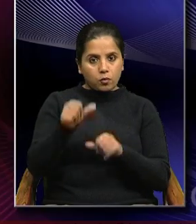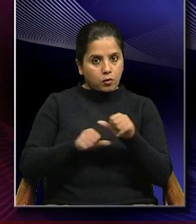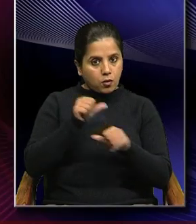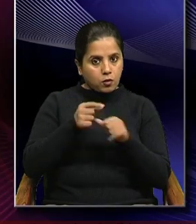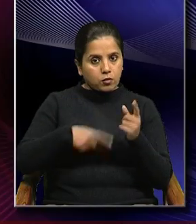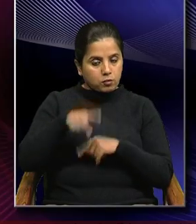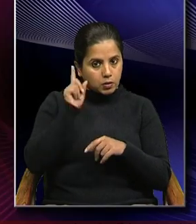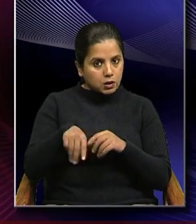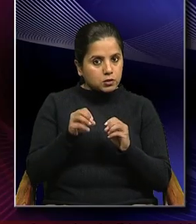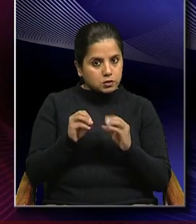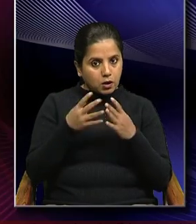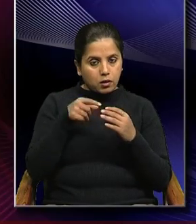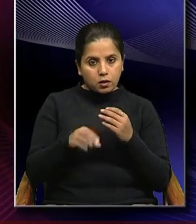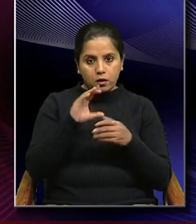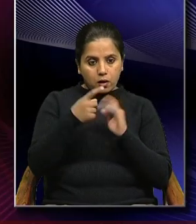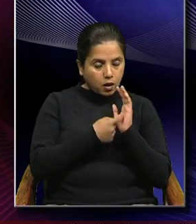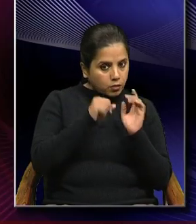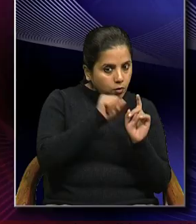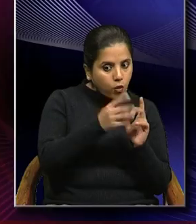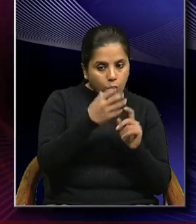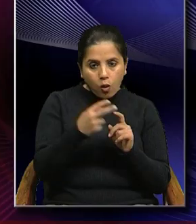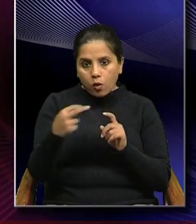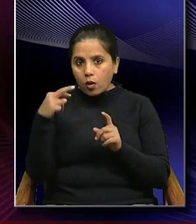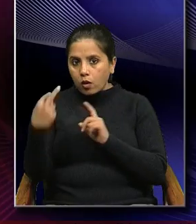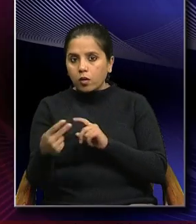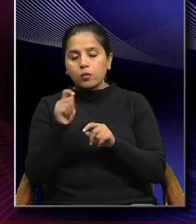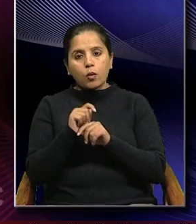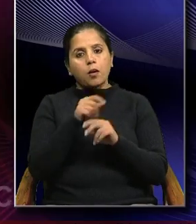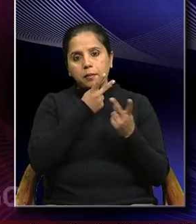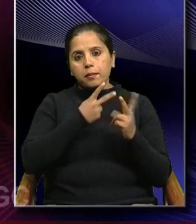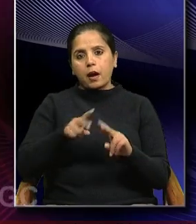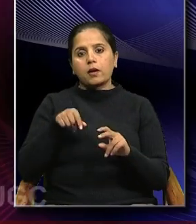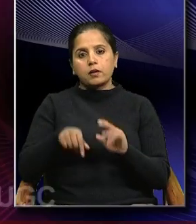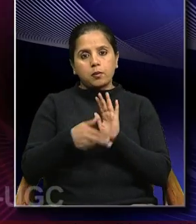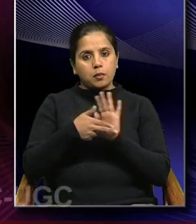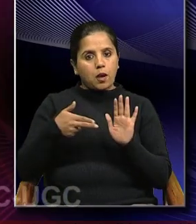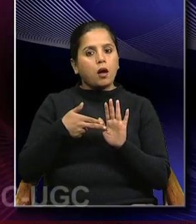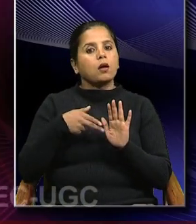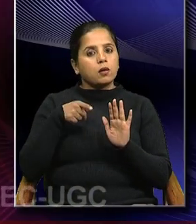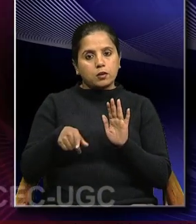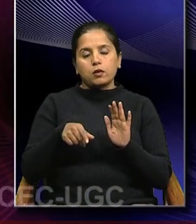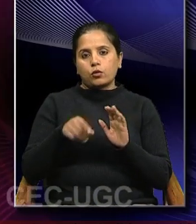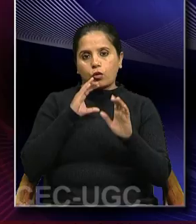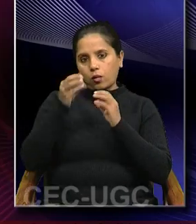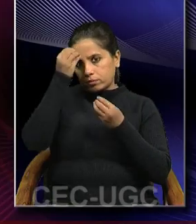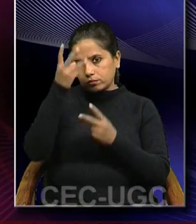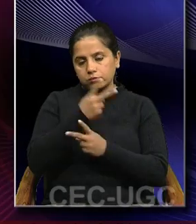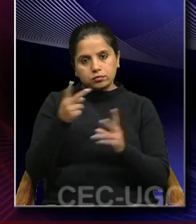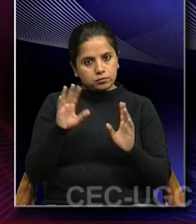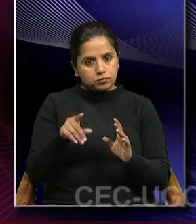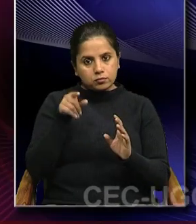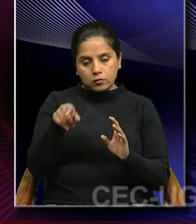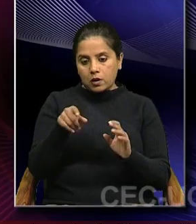should start from customer or prospects and then work backwards to brand communicators. So, it is starting from